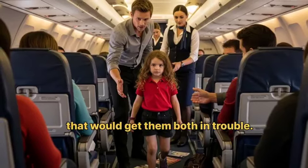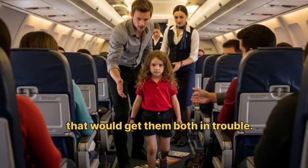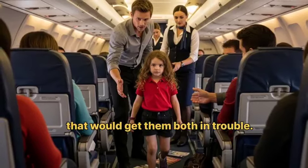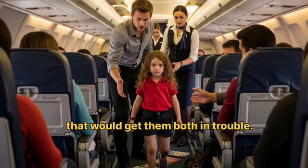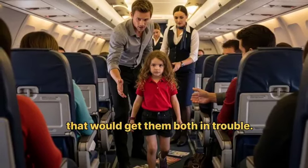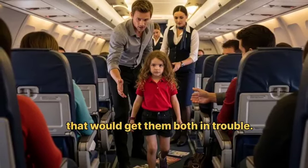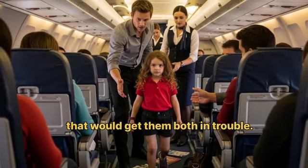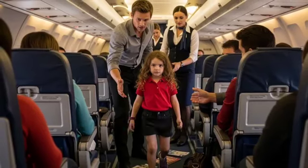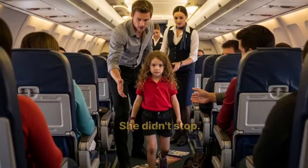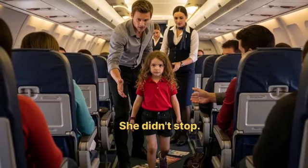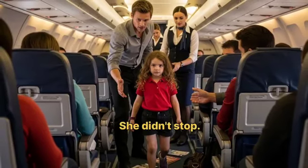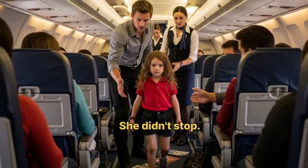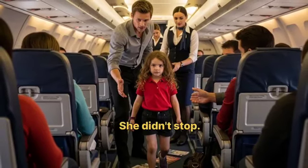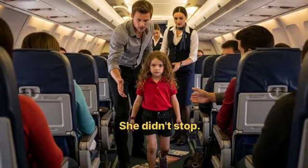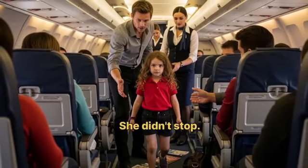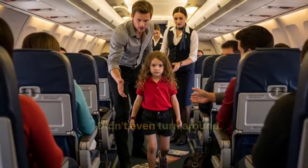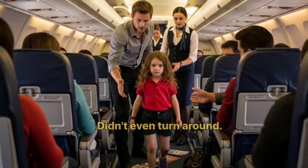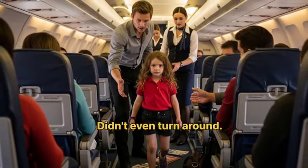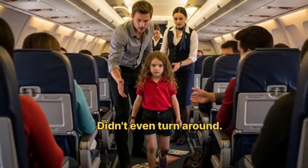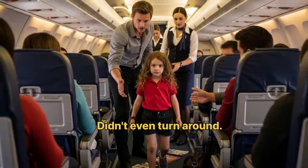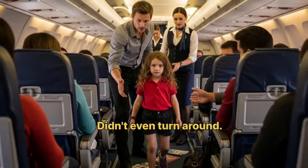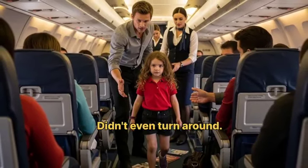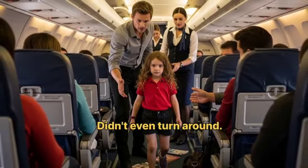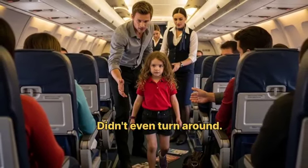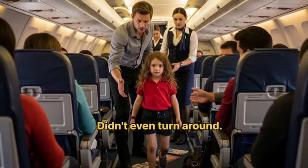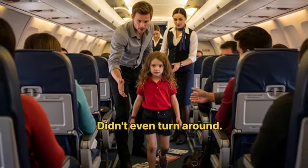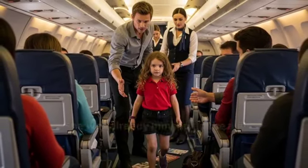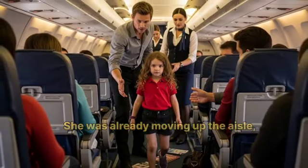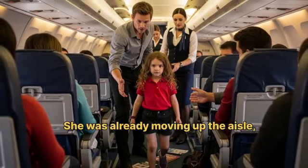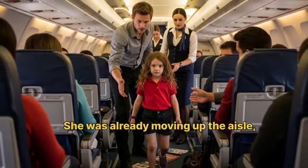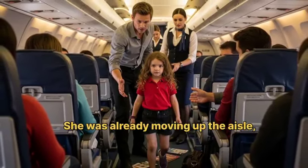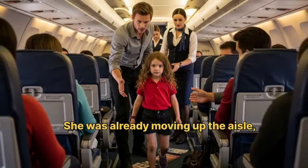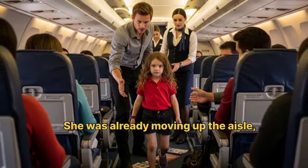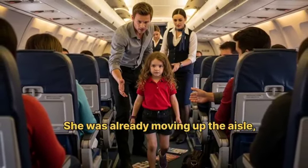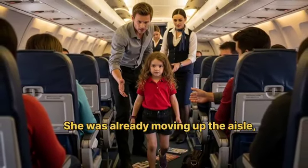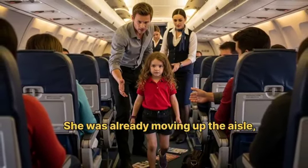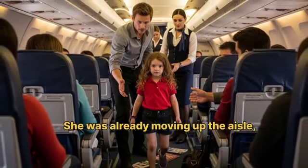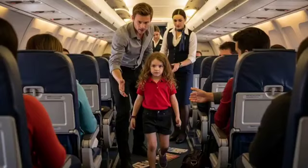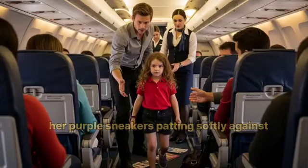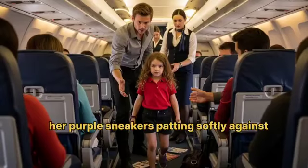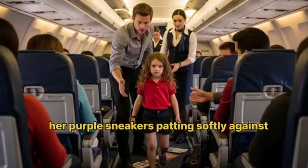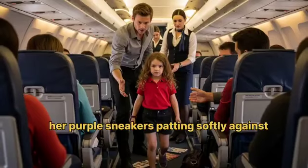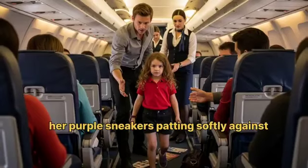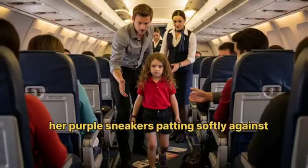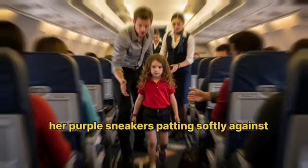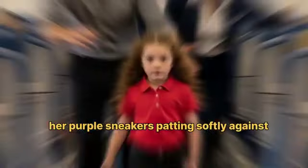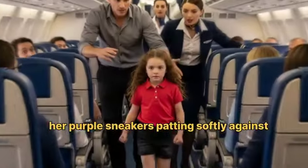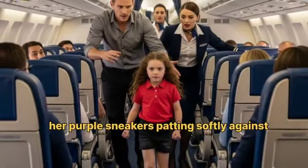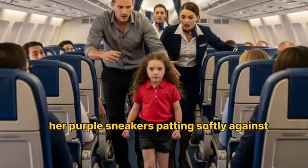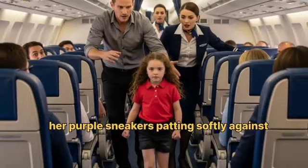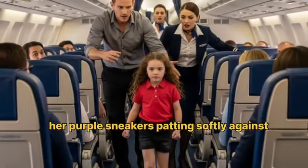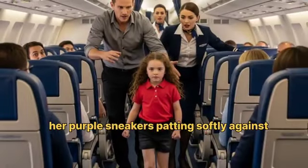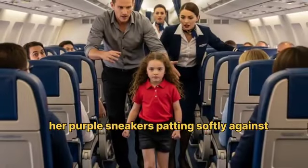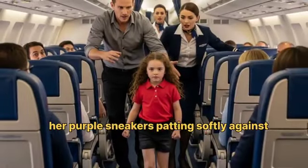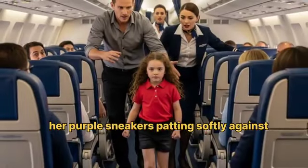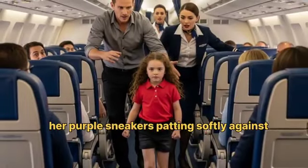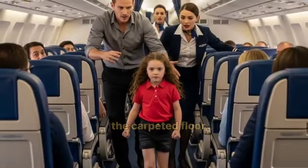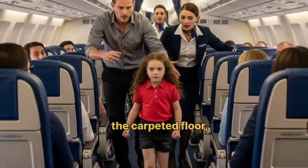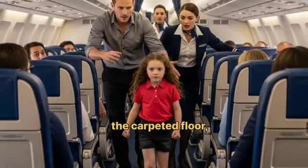in trouble. She didn't stop, didn't even turn around. She was already moving up the aisle, her purple sneakers patting softly against the